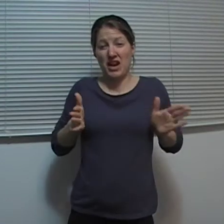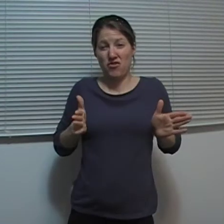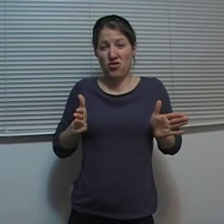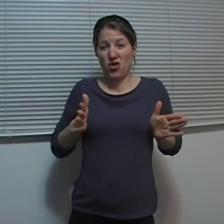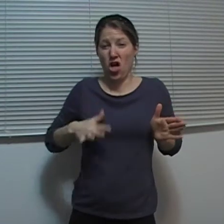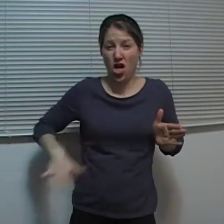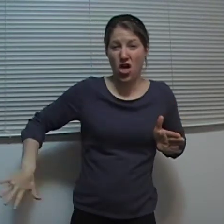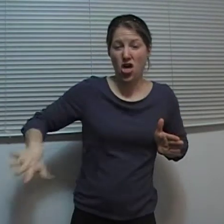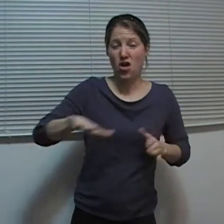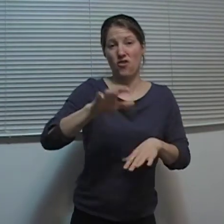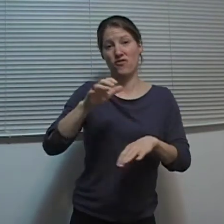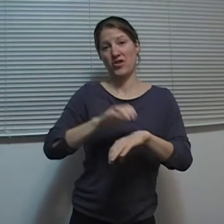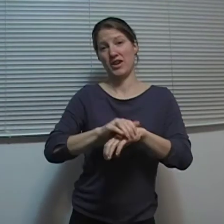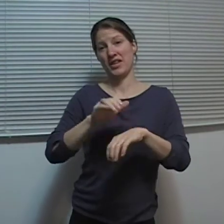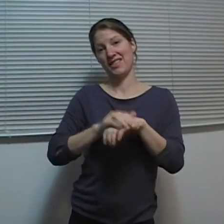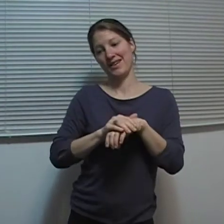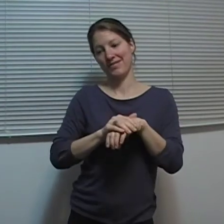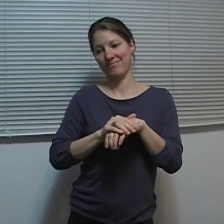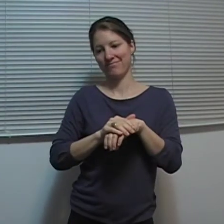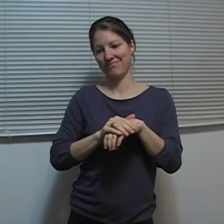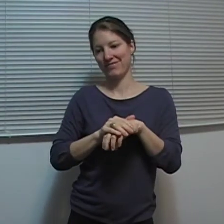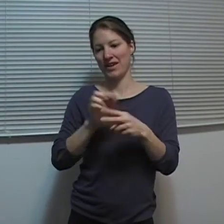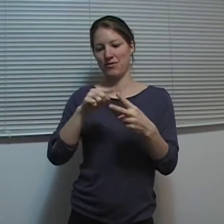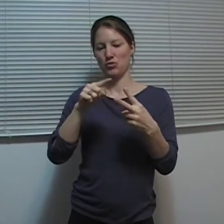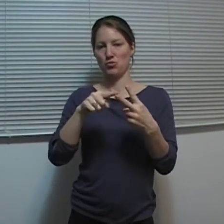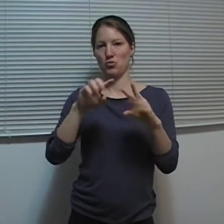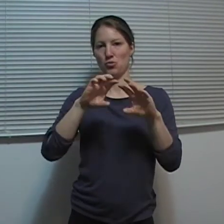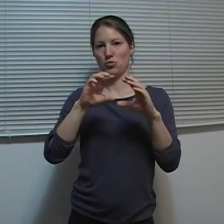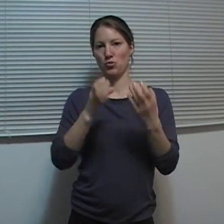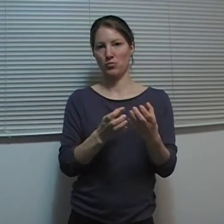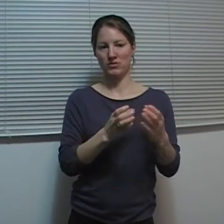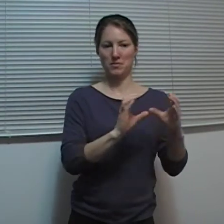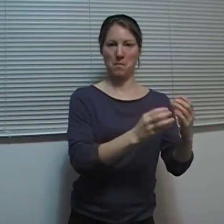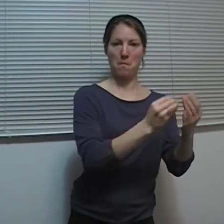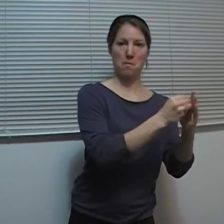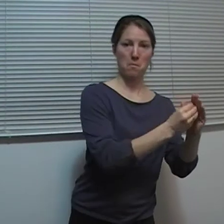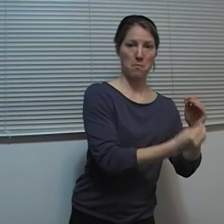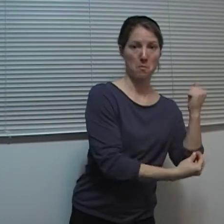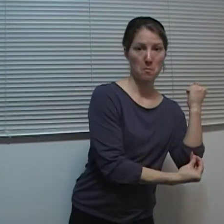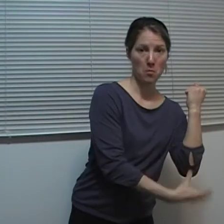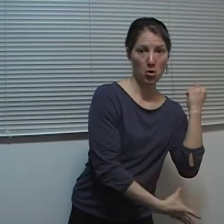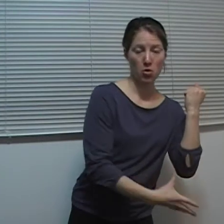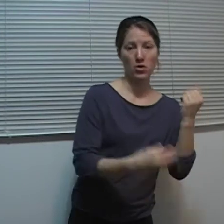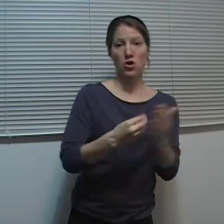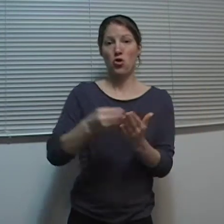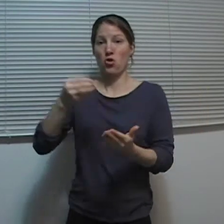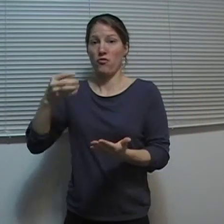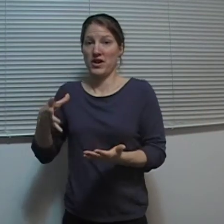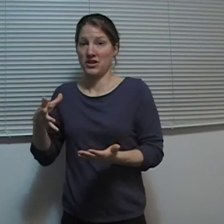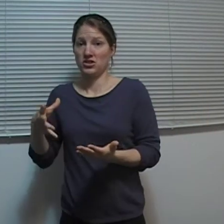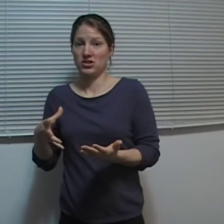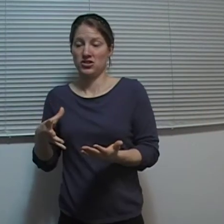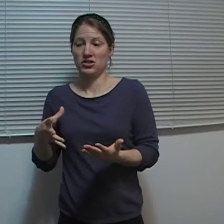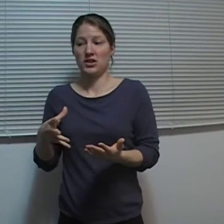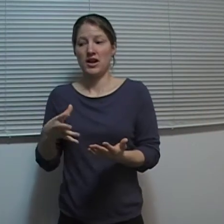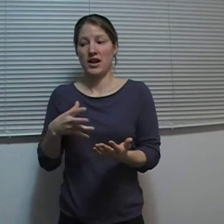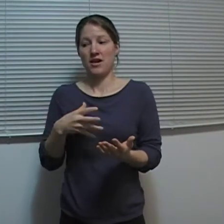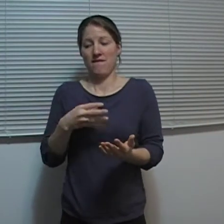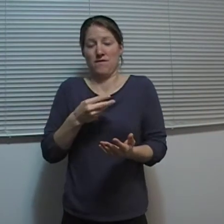money at it, then you were not poor. Then you had a good living. Then you belonged to a union. Then you could get married and raise a good family.